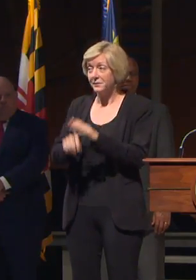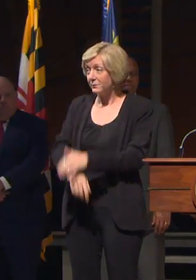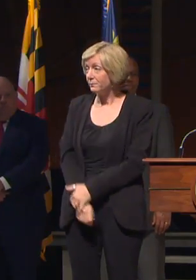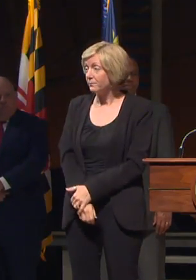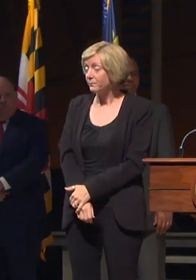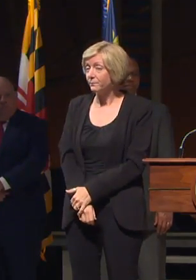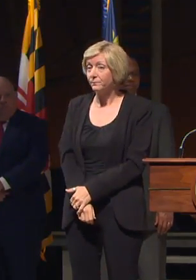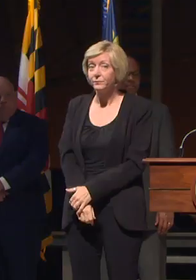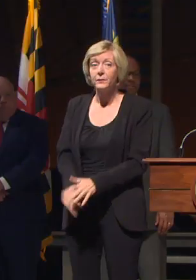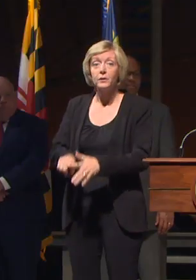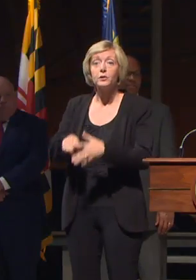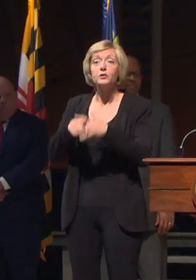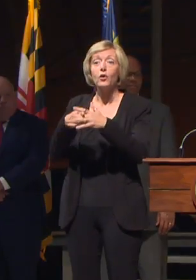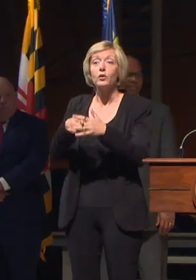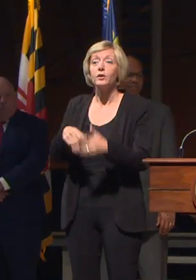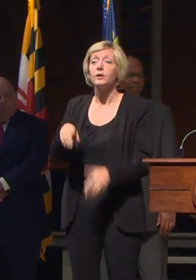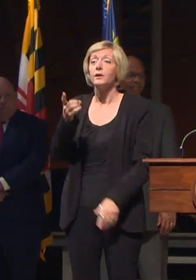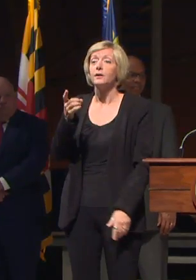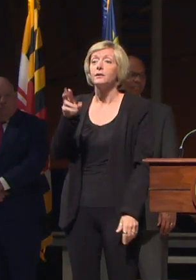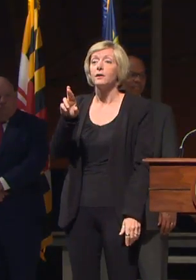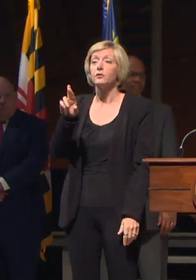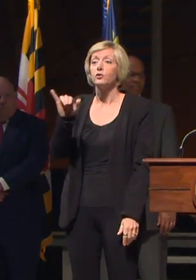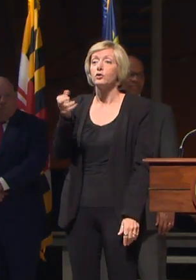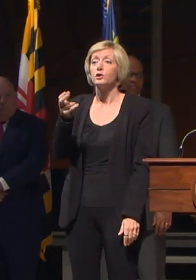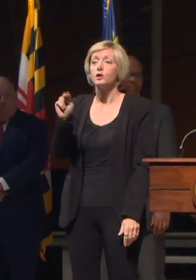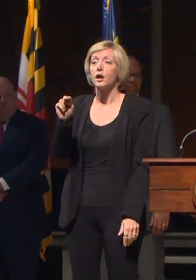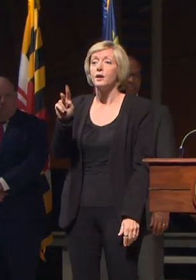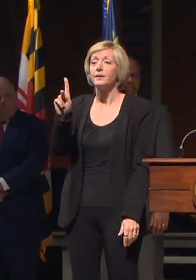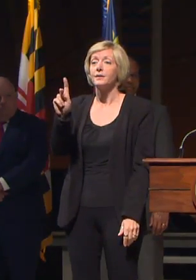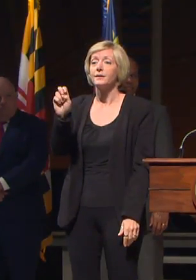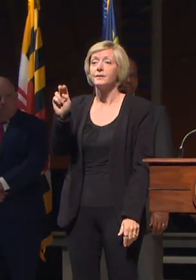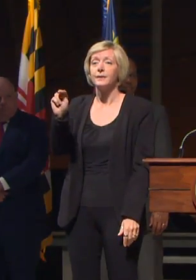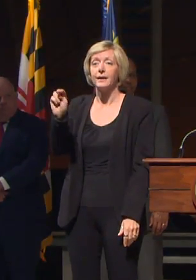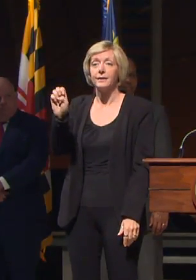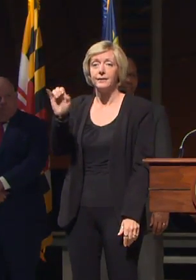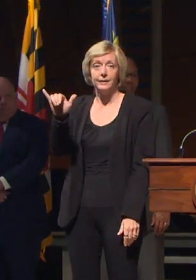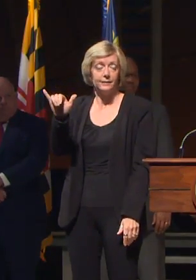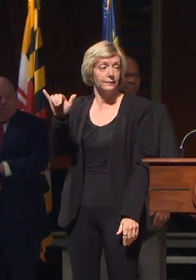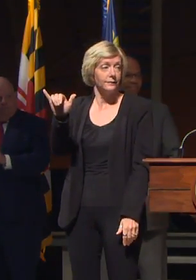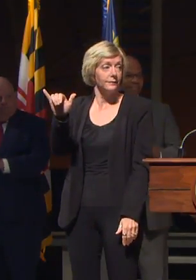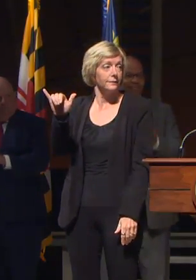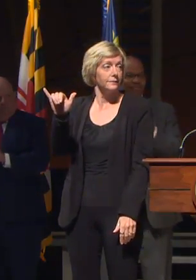recognized. We're going to start with Dr. John Kenny.